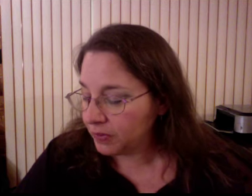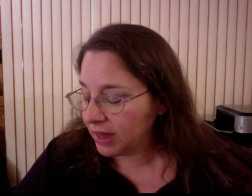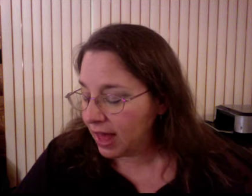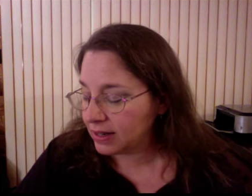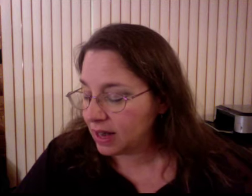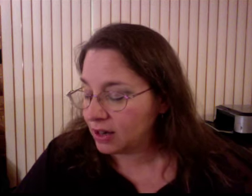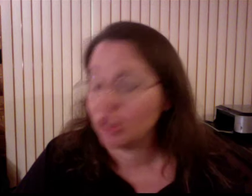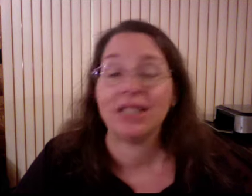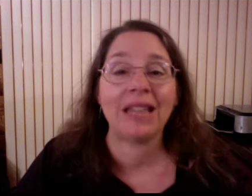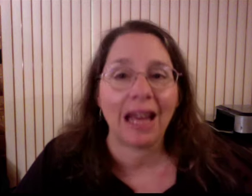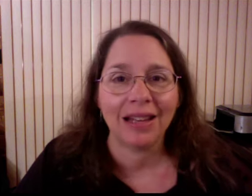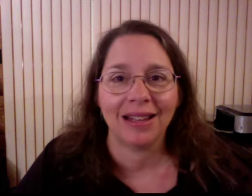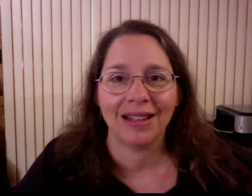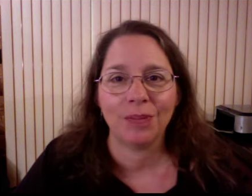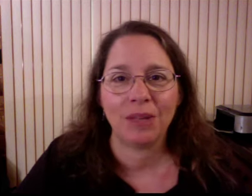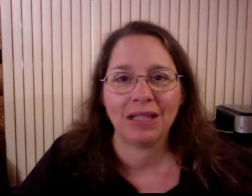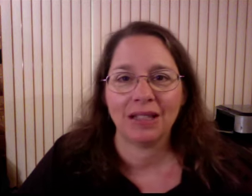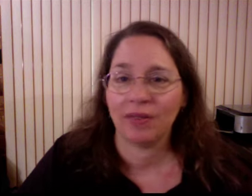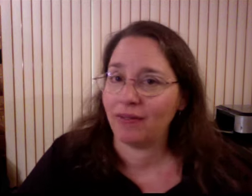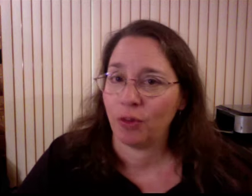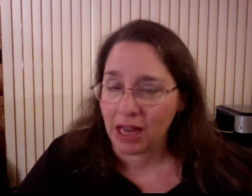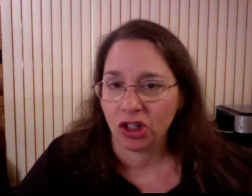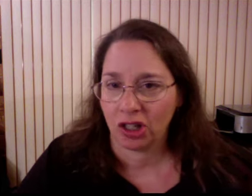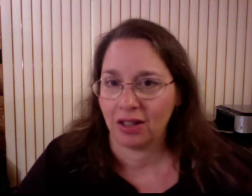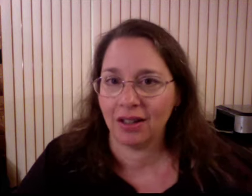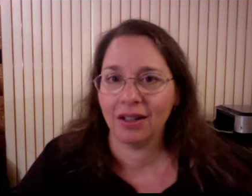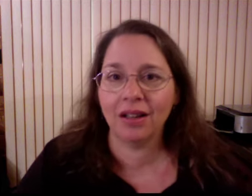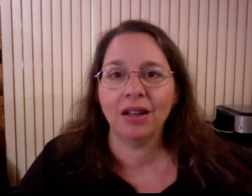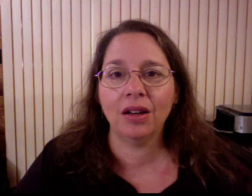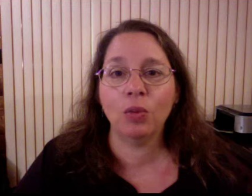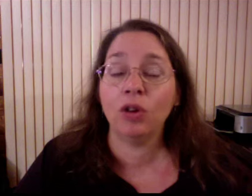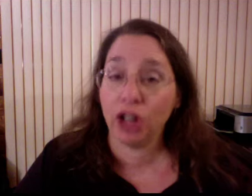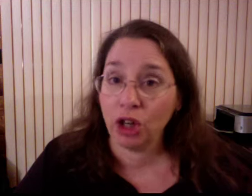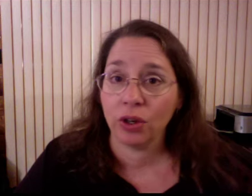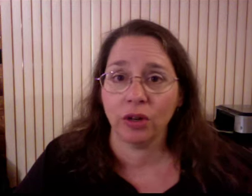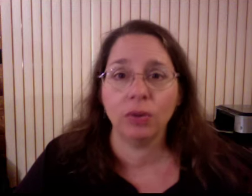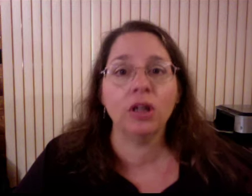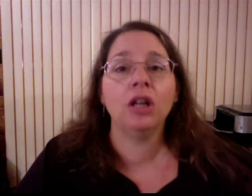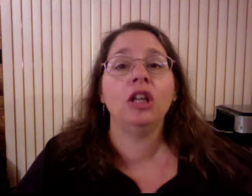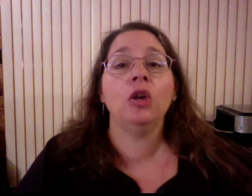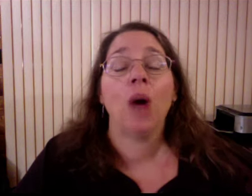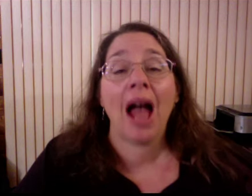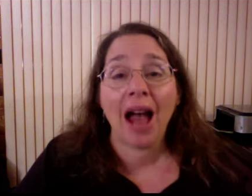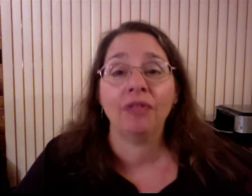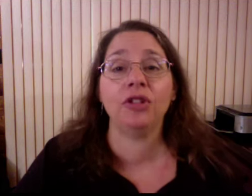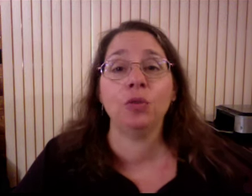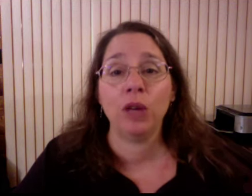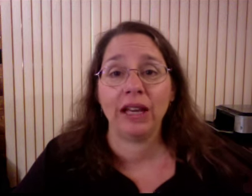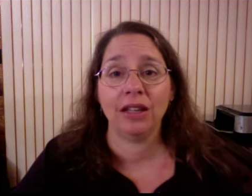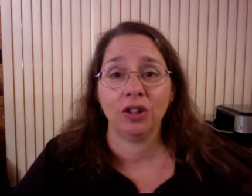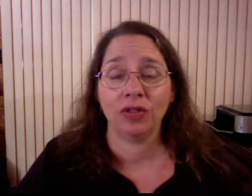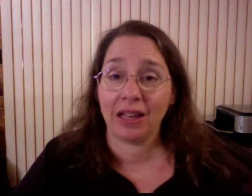that understanding these pieces of information will cure you. You have to weaken your